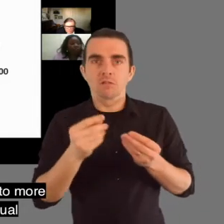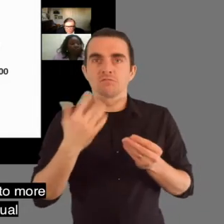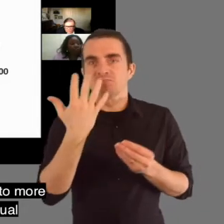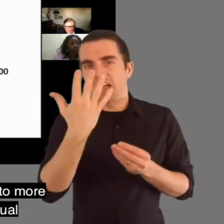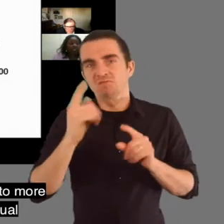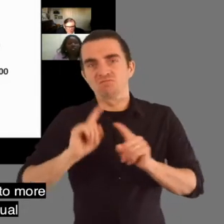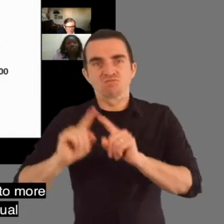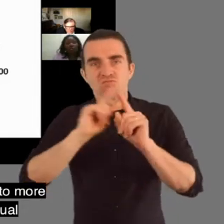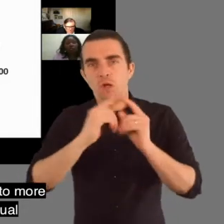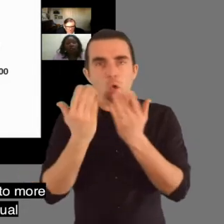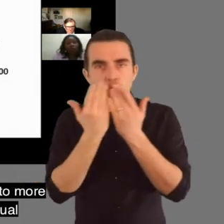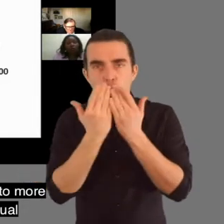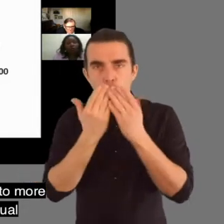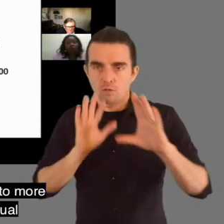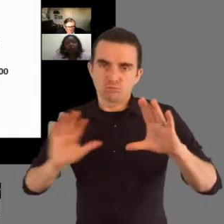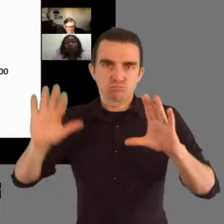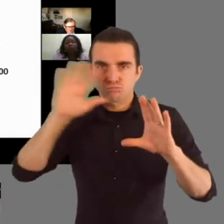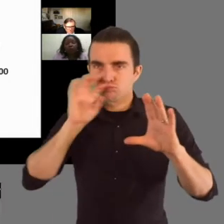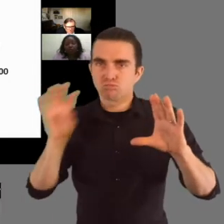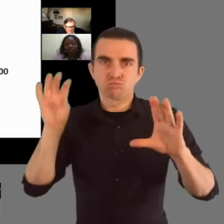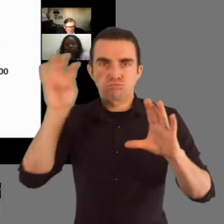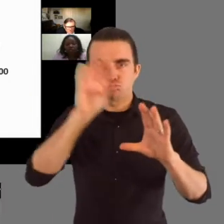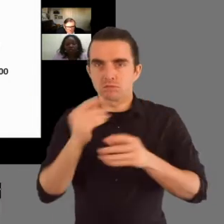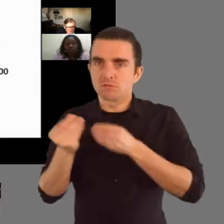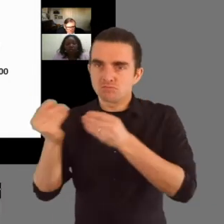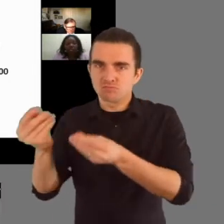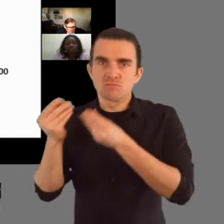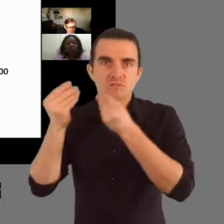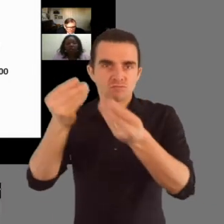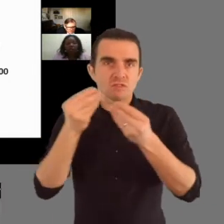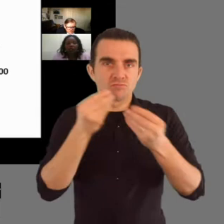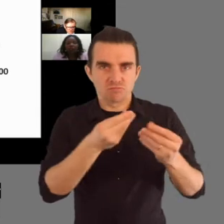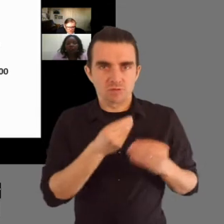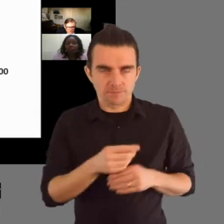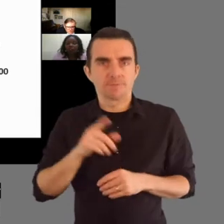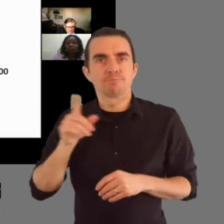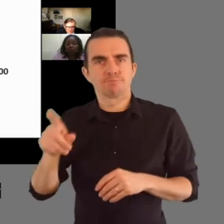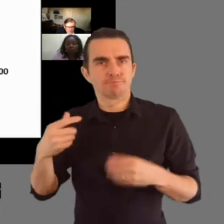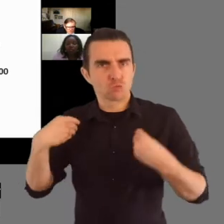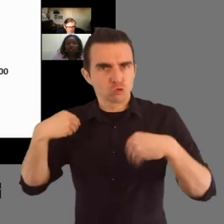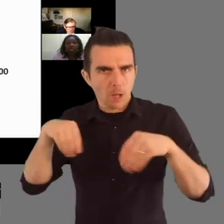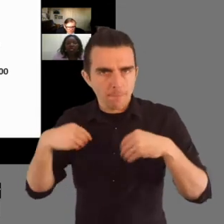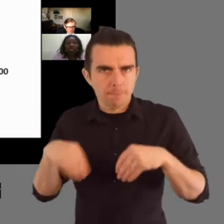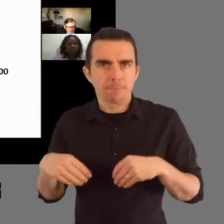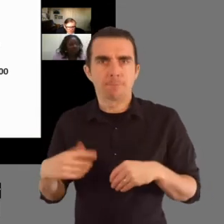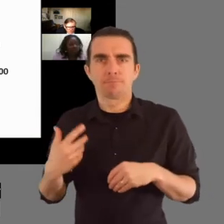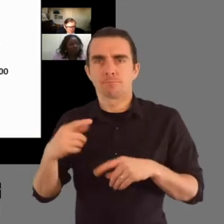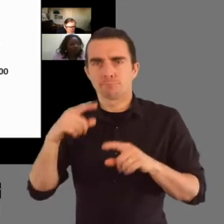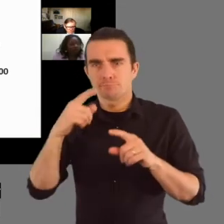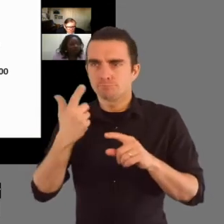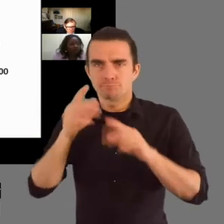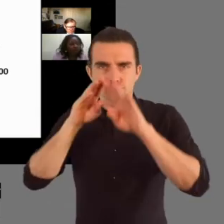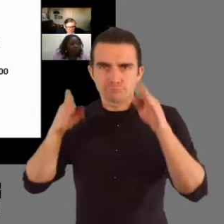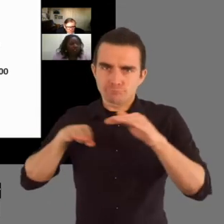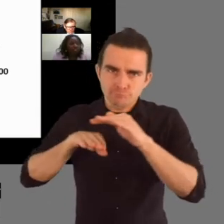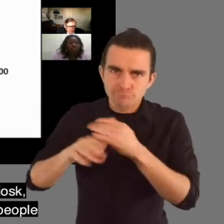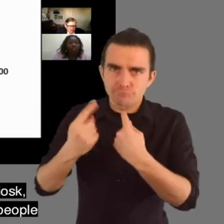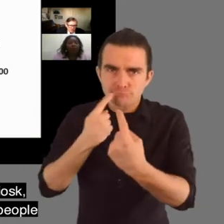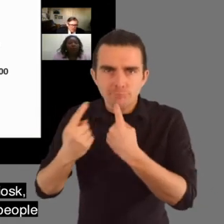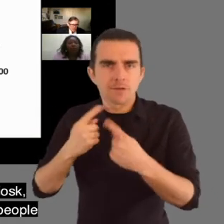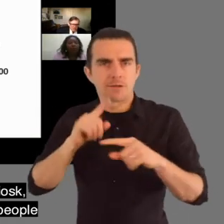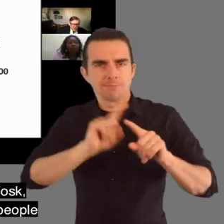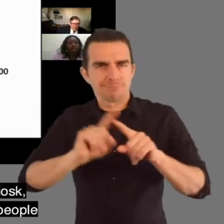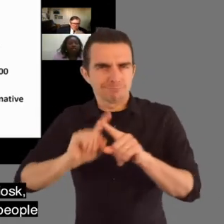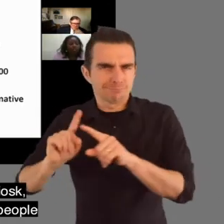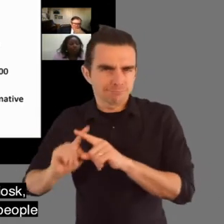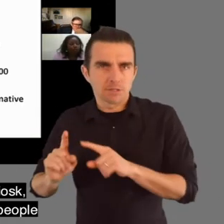than 5,000 children with visual impairment across over 5 schools in the country.